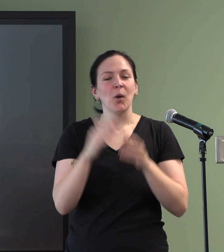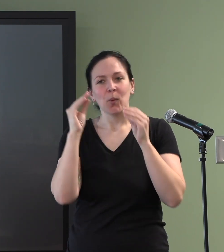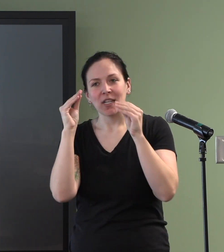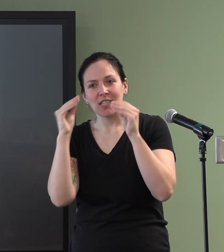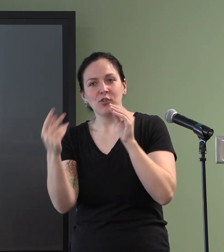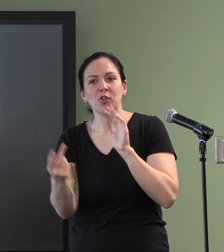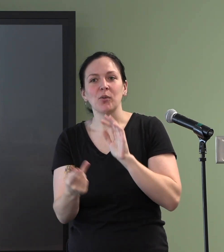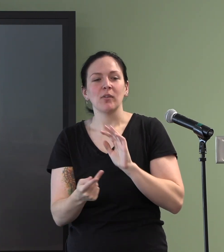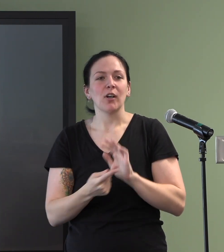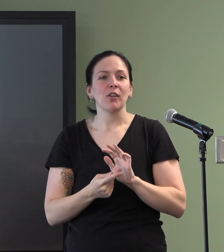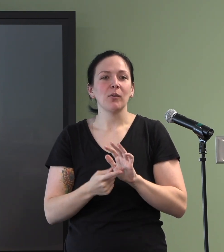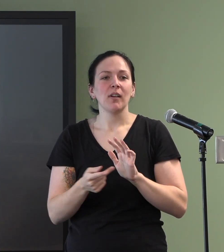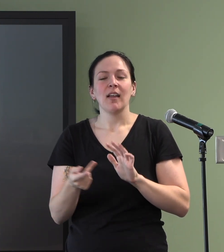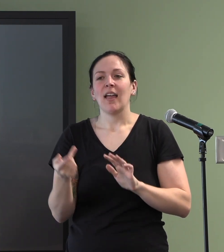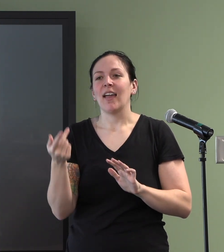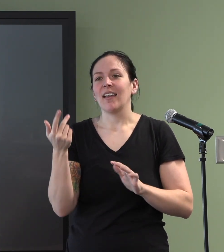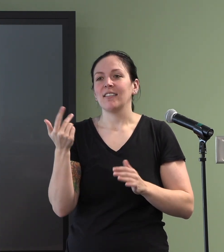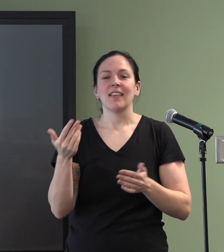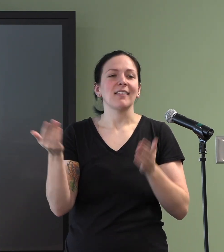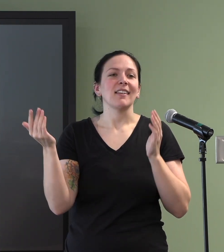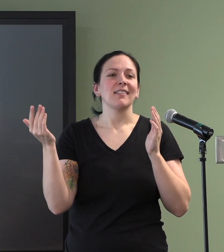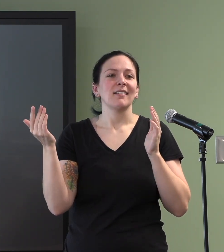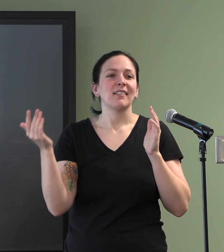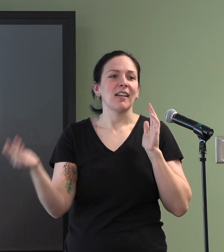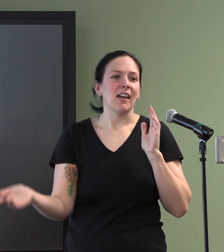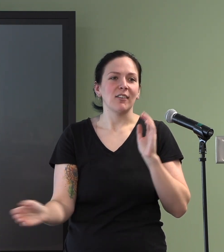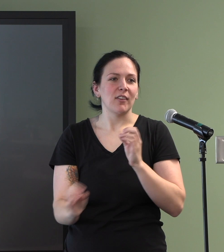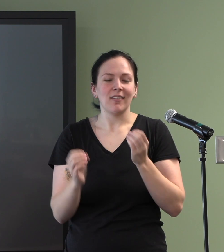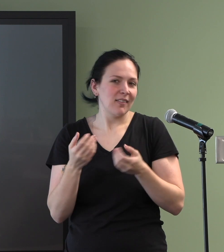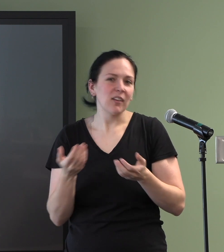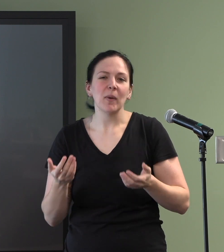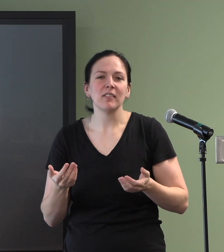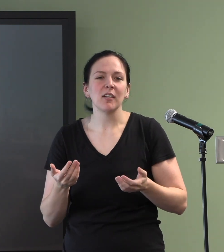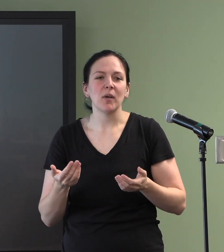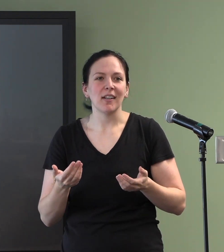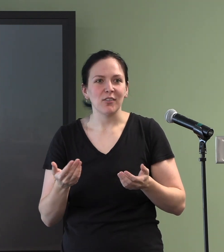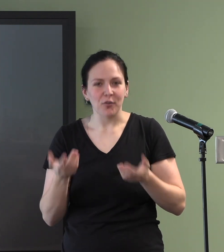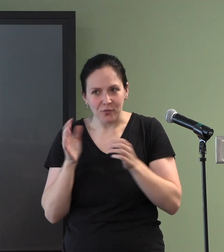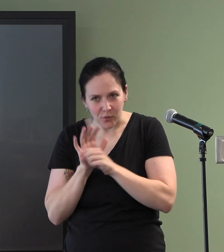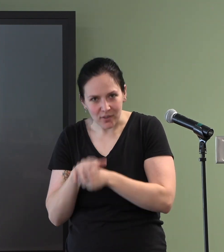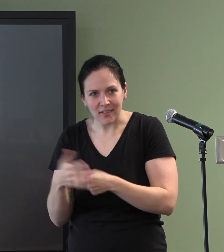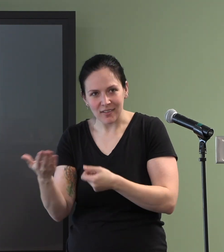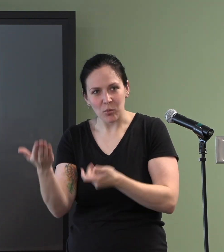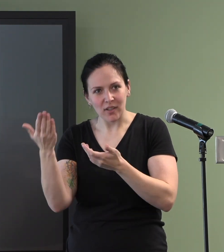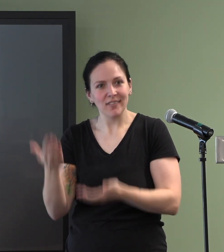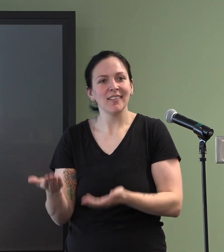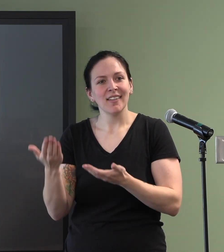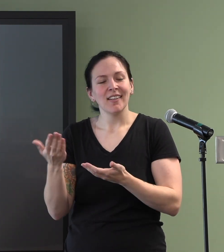going to teach you Urdu, and that is it. And that's basically what it is. You're forcing someone,